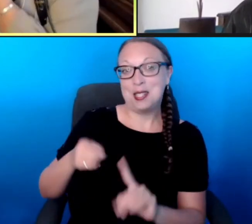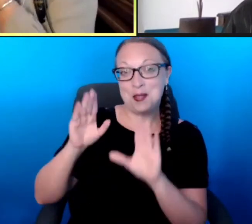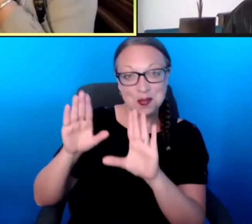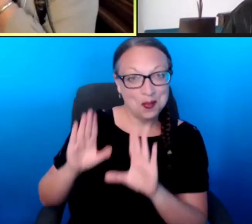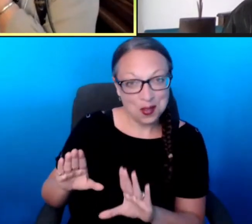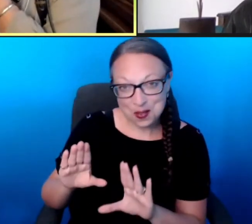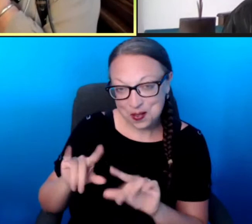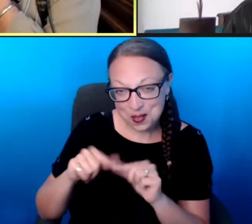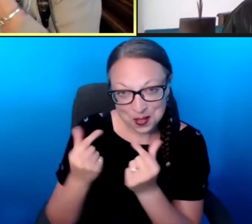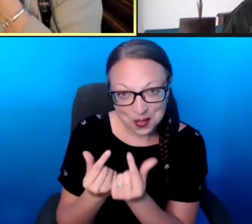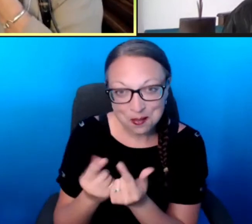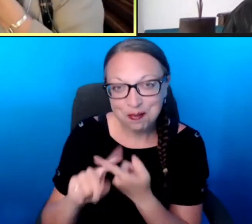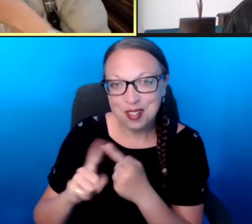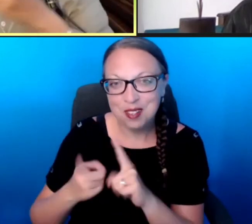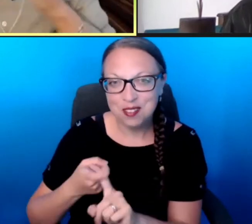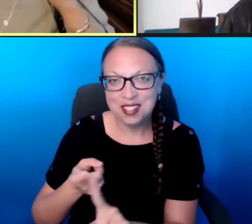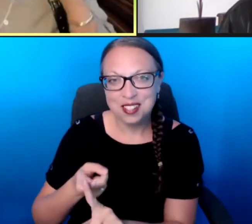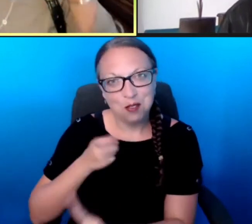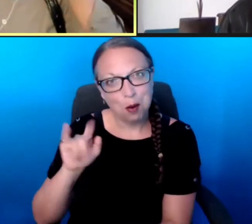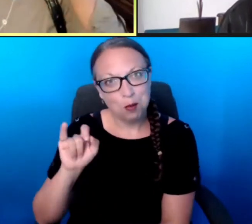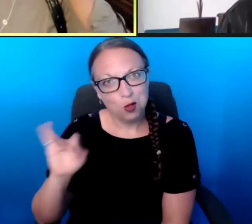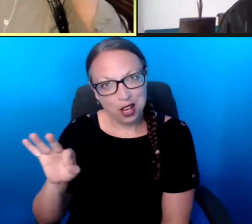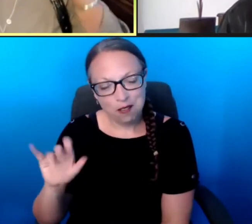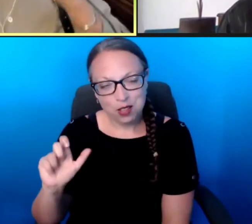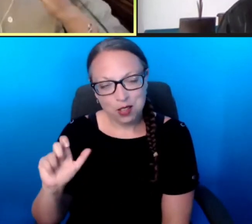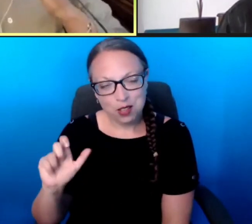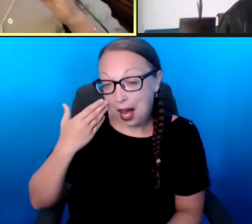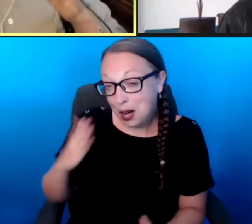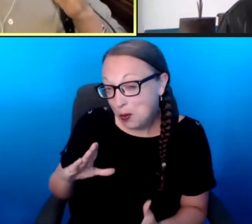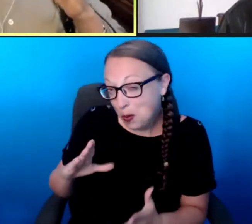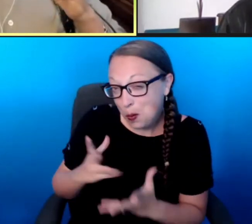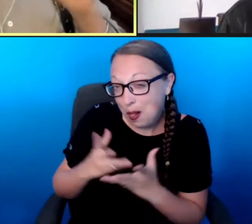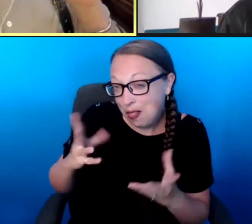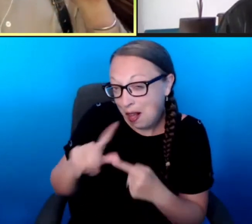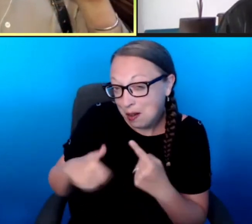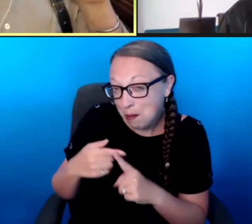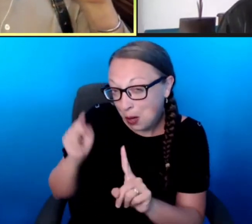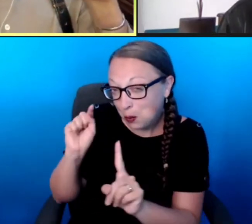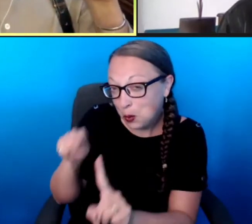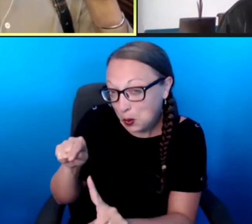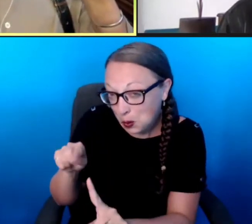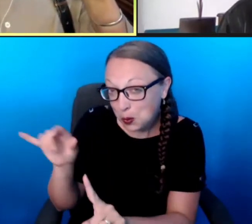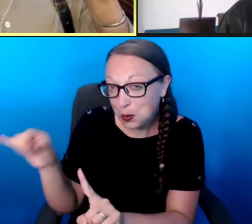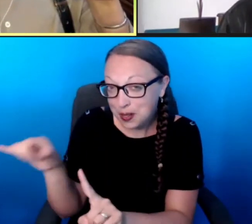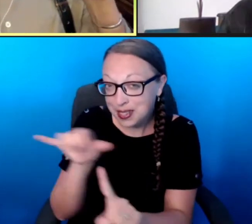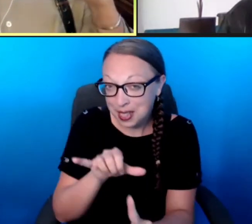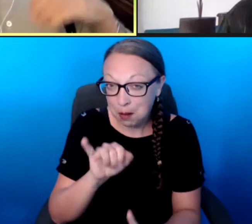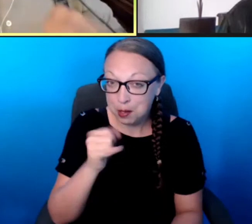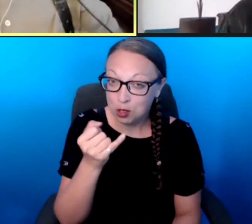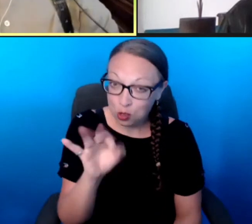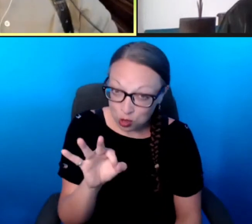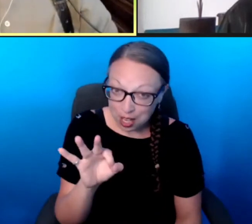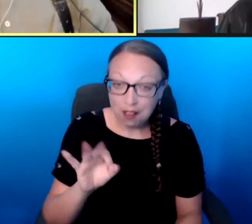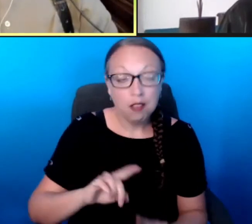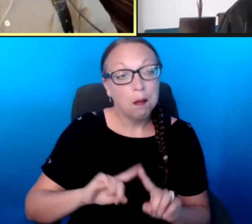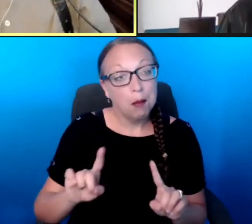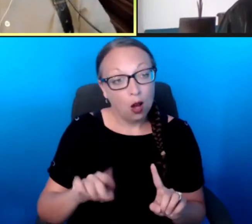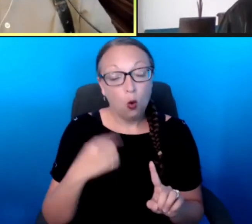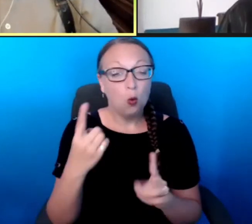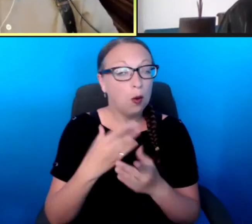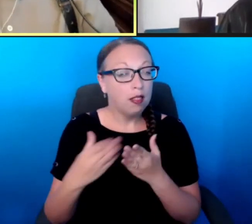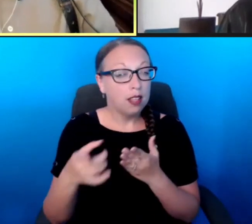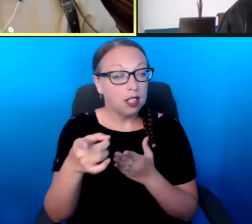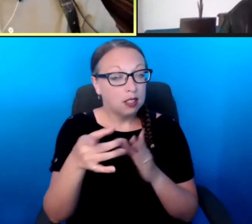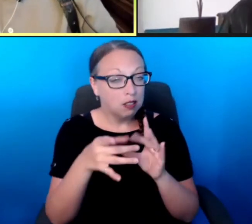of friends from Jeff. And so I don't know a whole lot about you like Jeff does, but one thing I think I heard you say